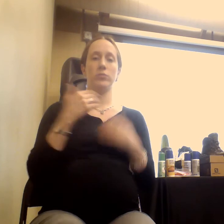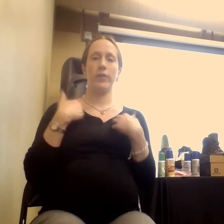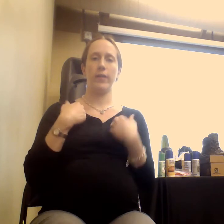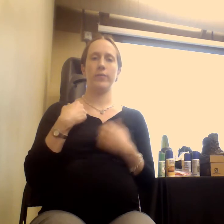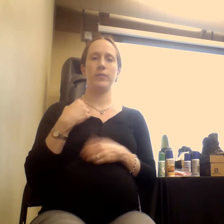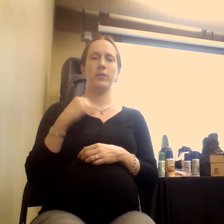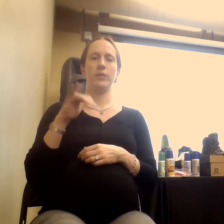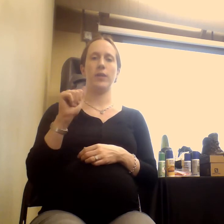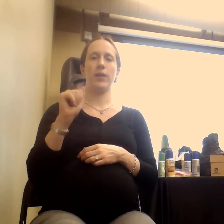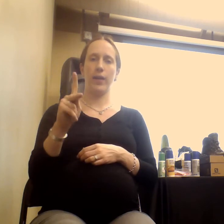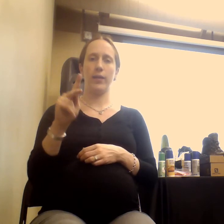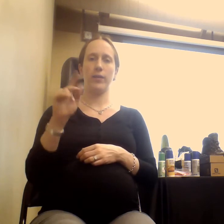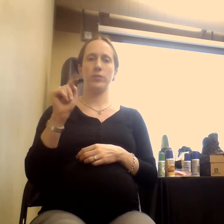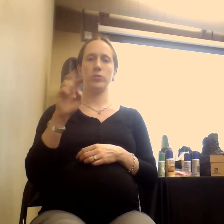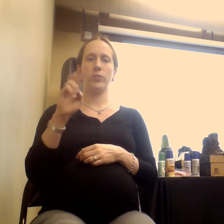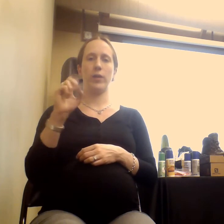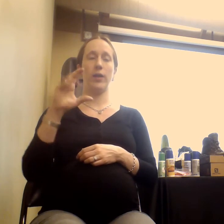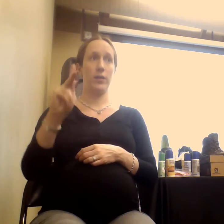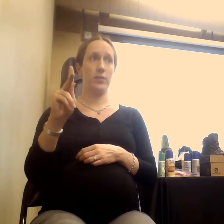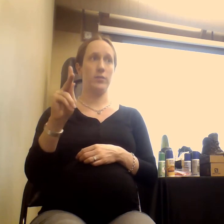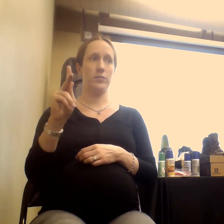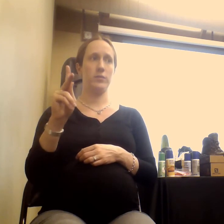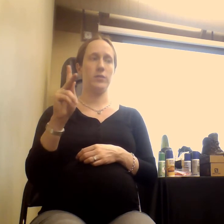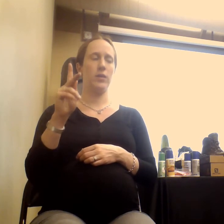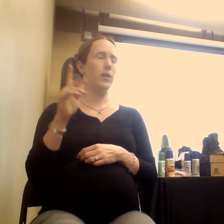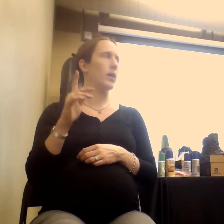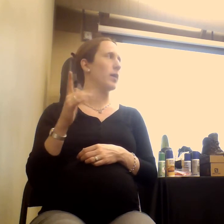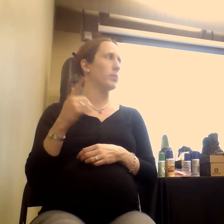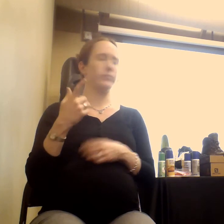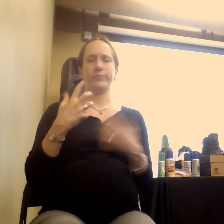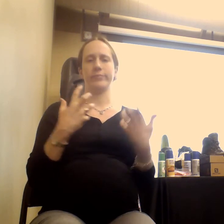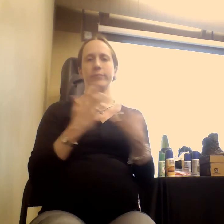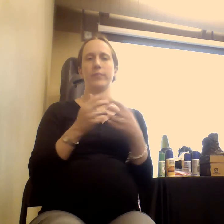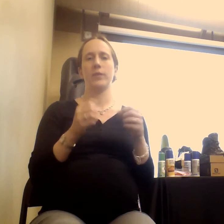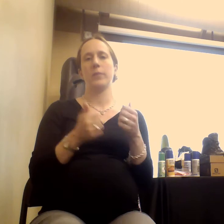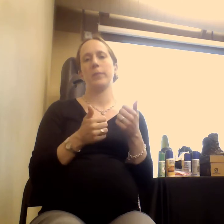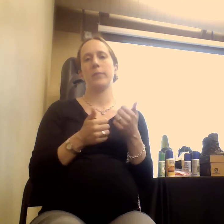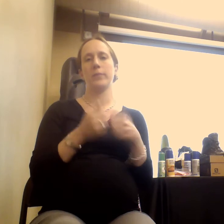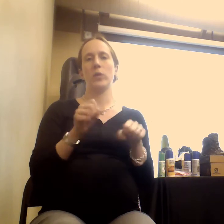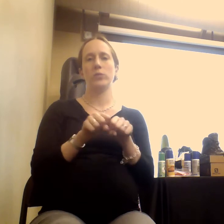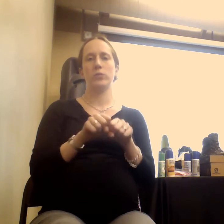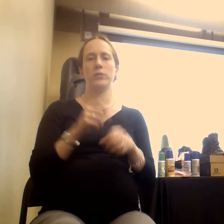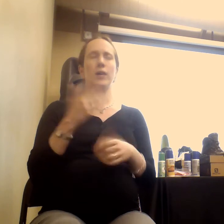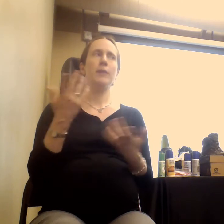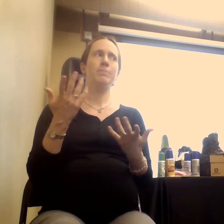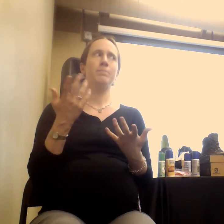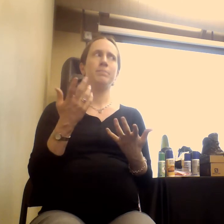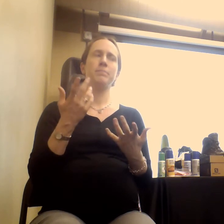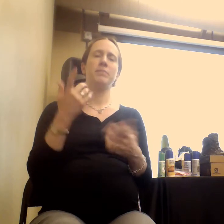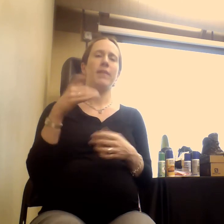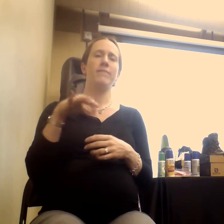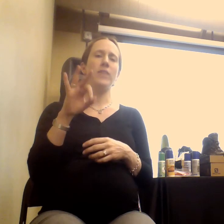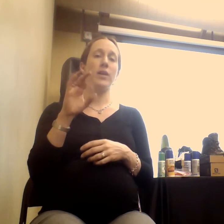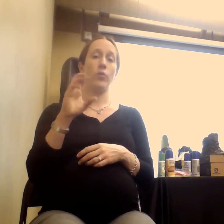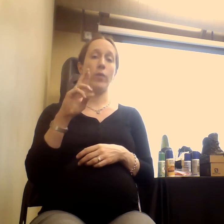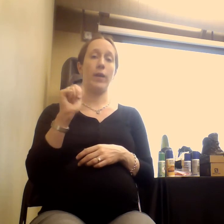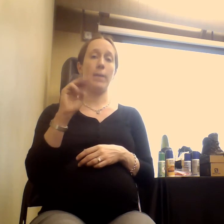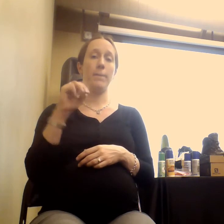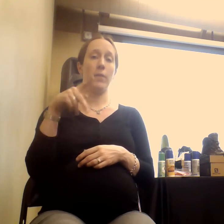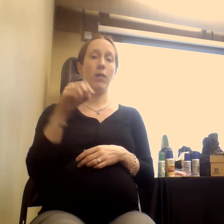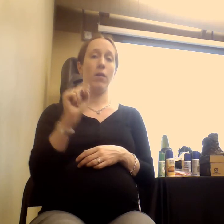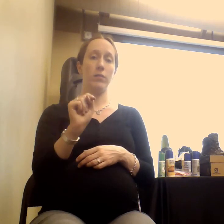fit most shoes. I couldn't find any crampons. Amen to that, no crampons in Austin. These are similar. There's for